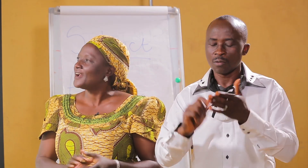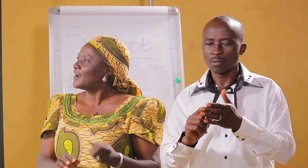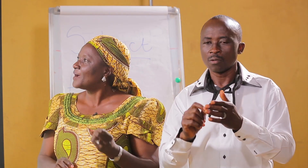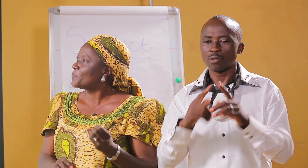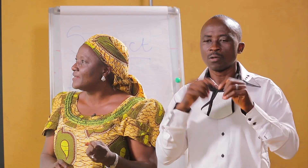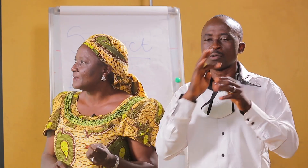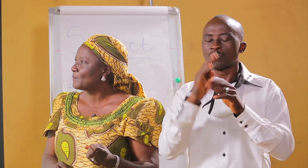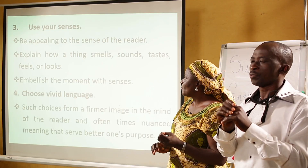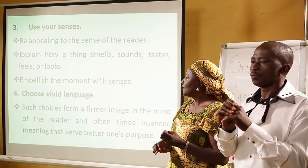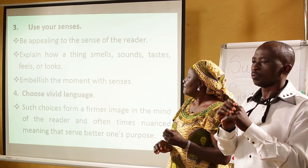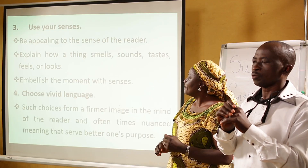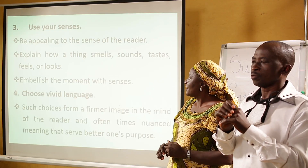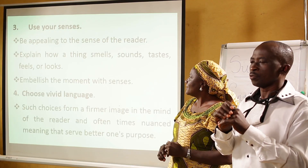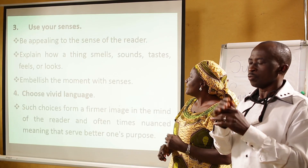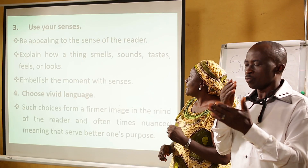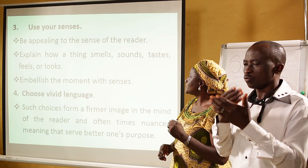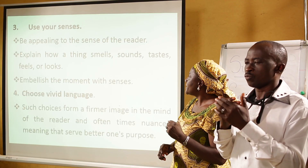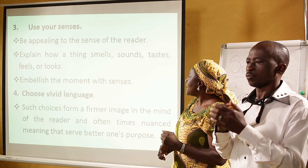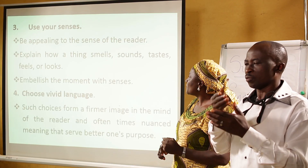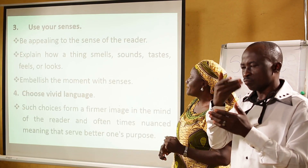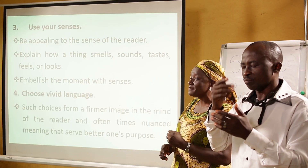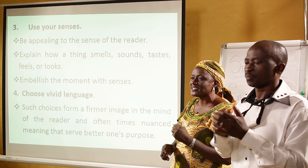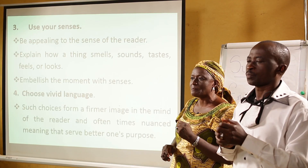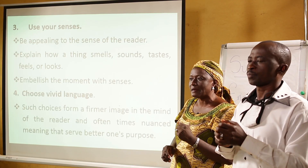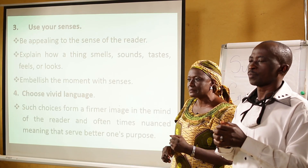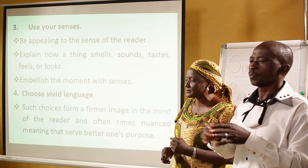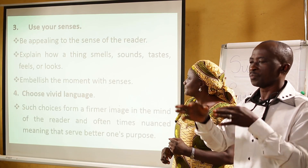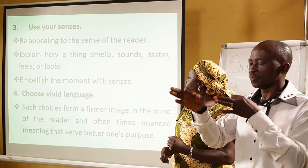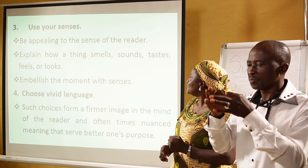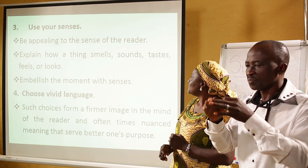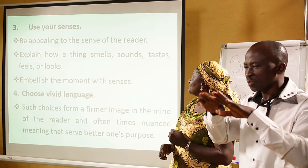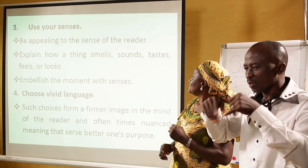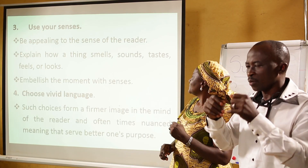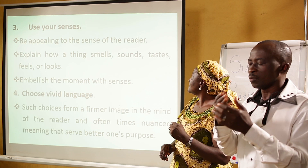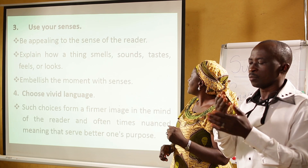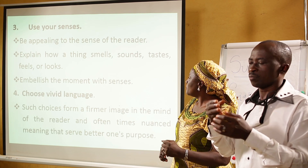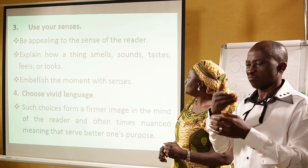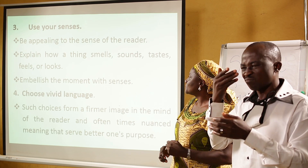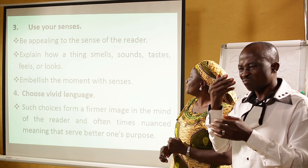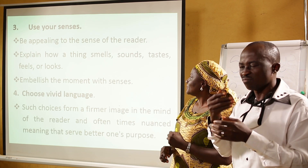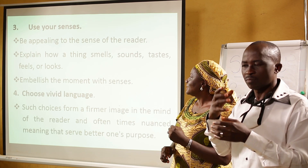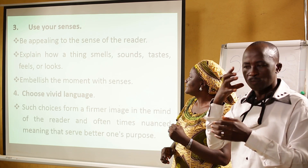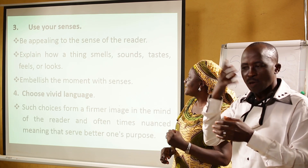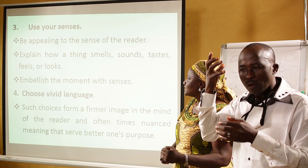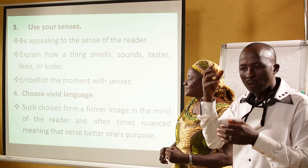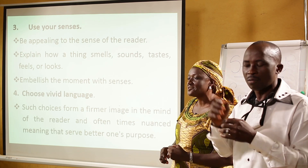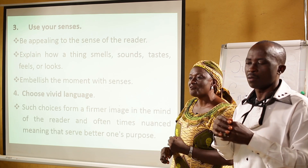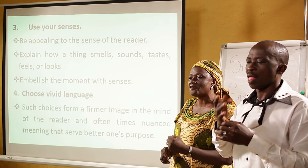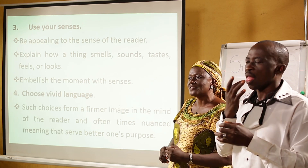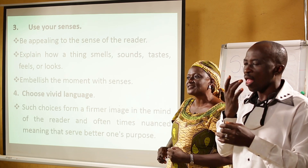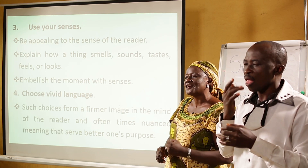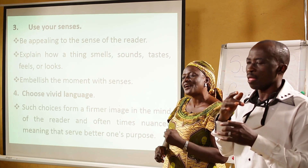be appealing. Then, explain how a thing smells, sounds,